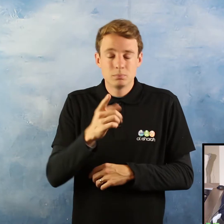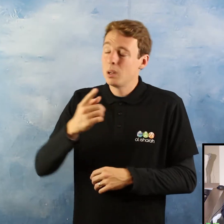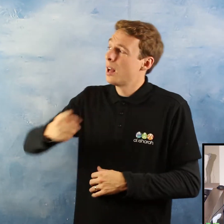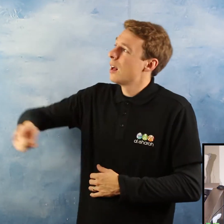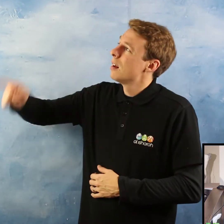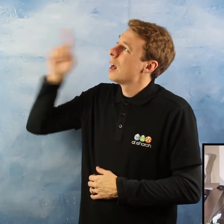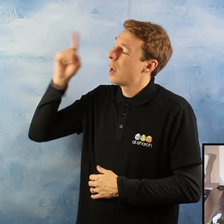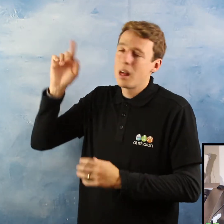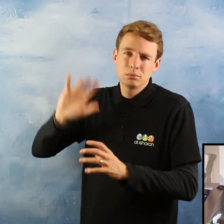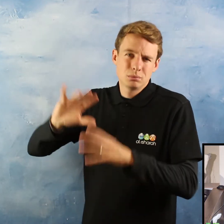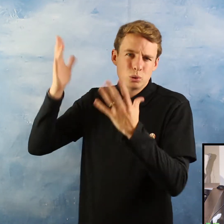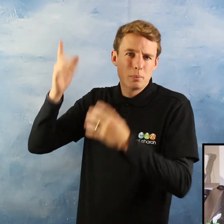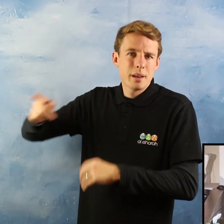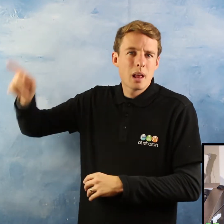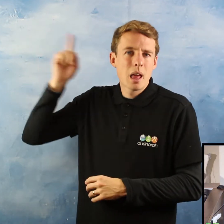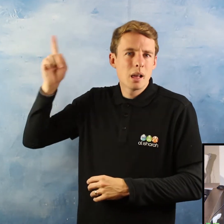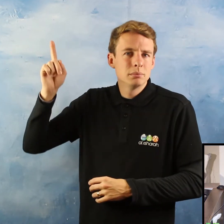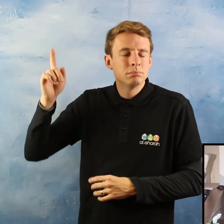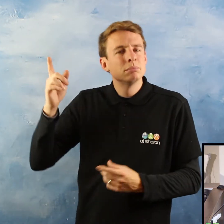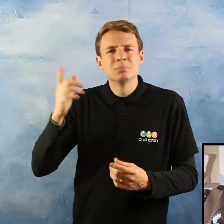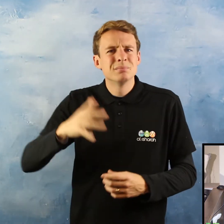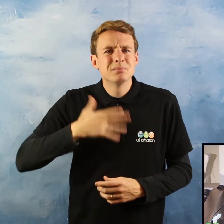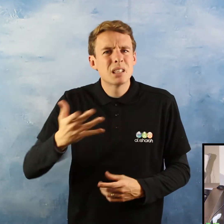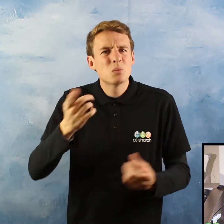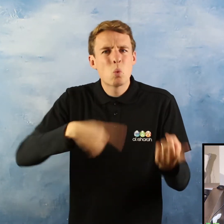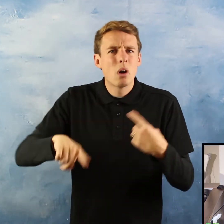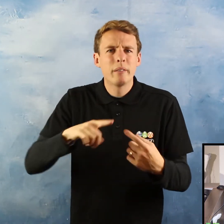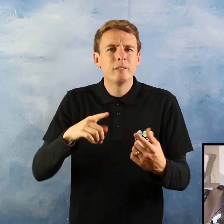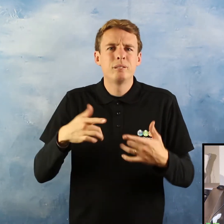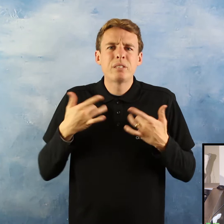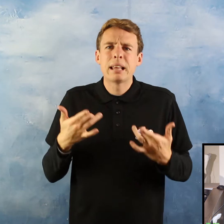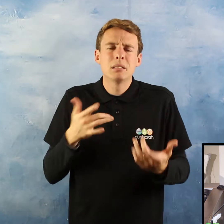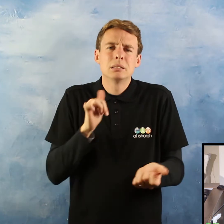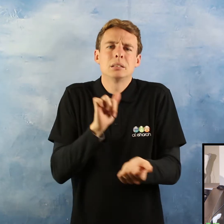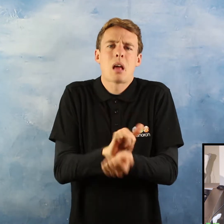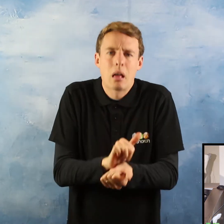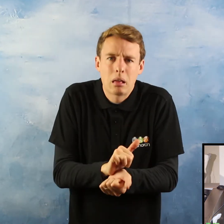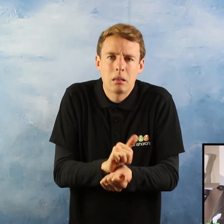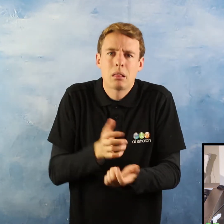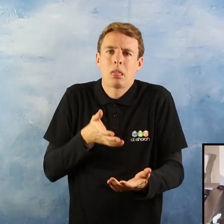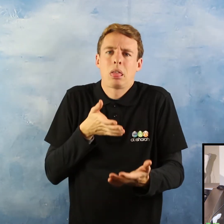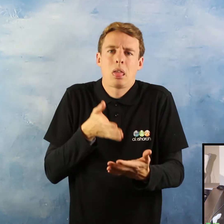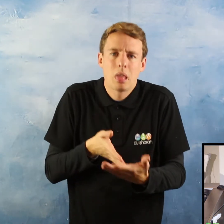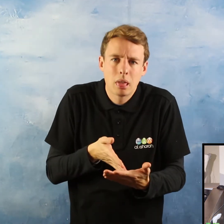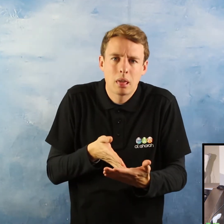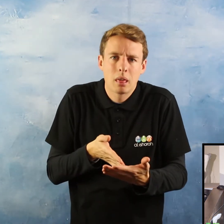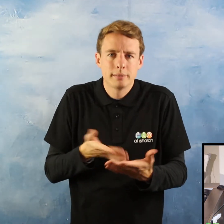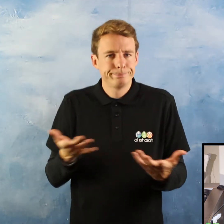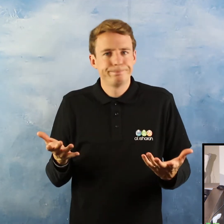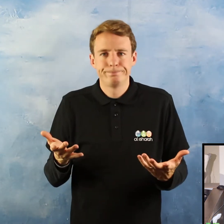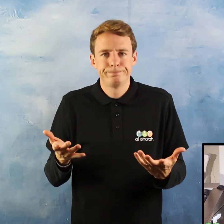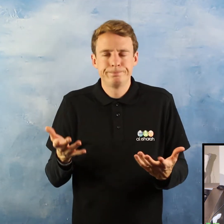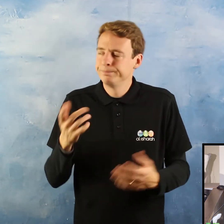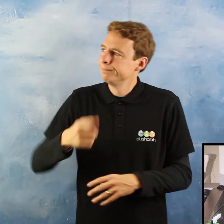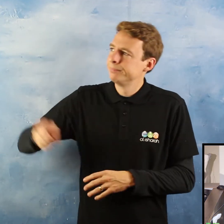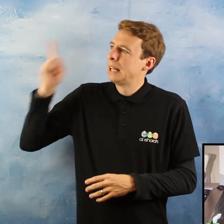However, Allah subhanahu wa ta'ala does not want us to be stuck. When we talk